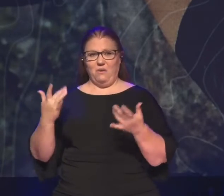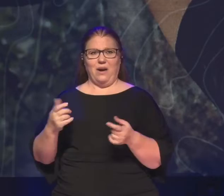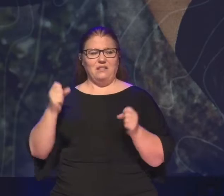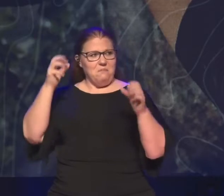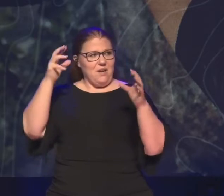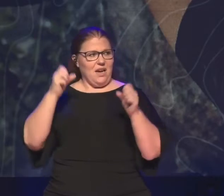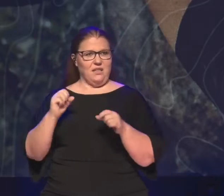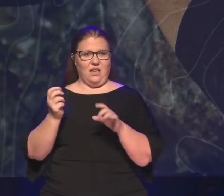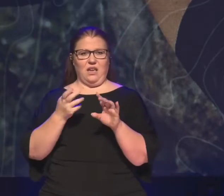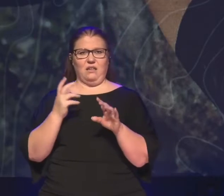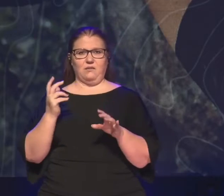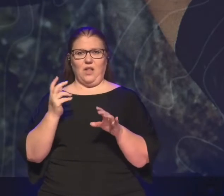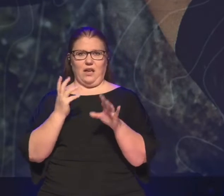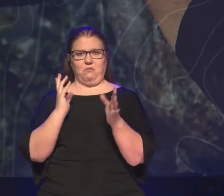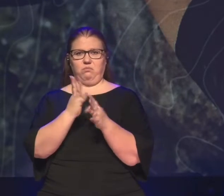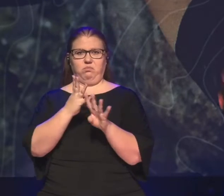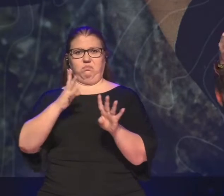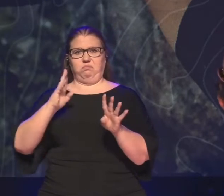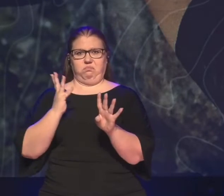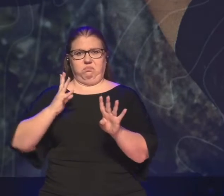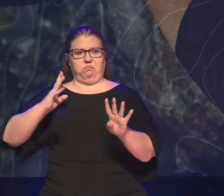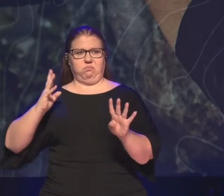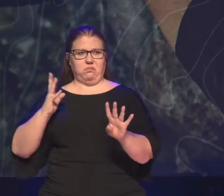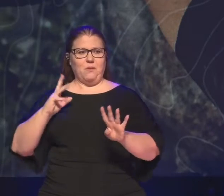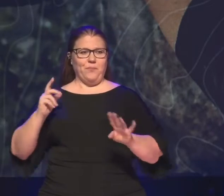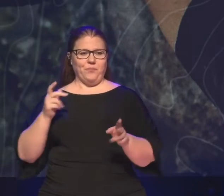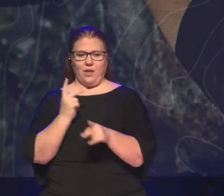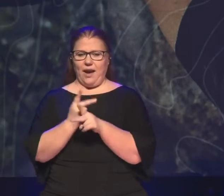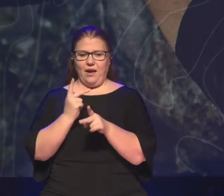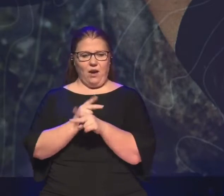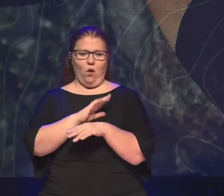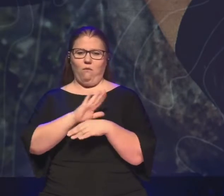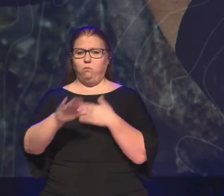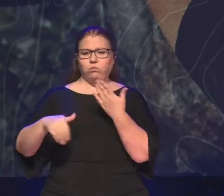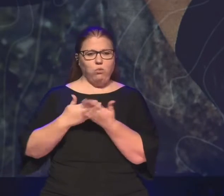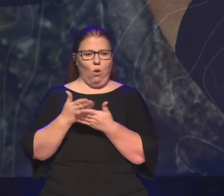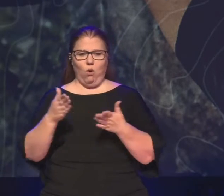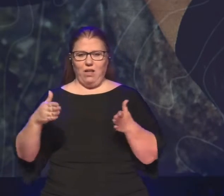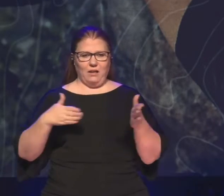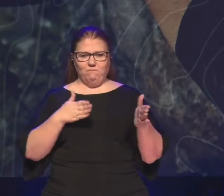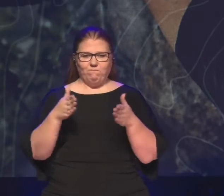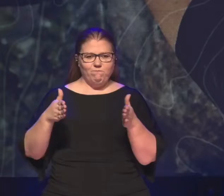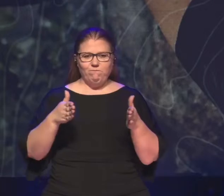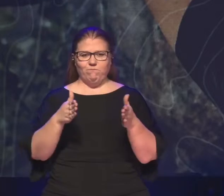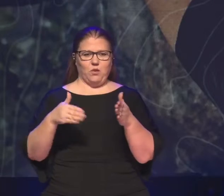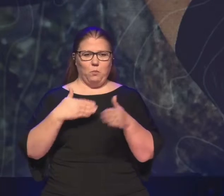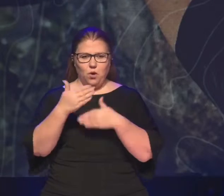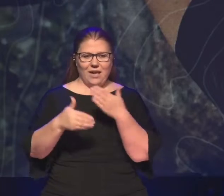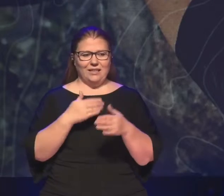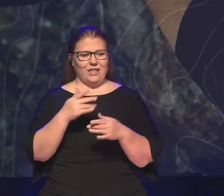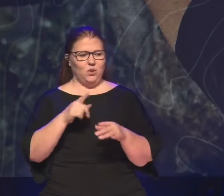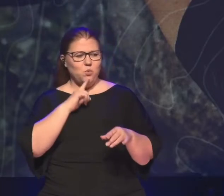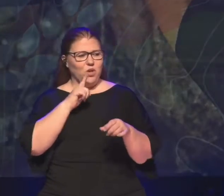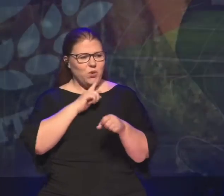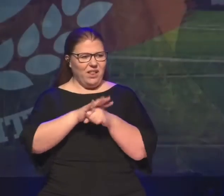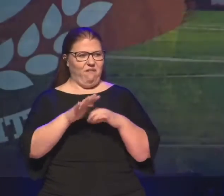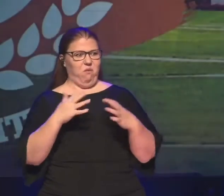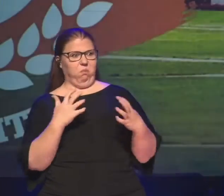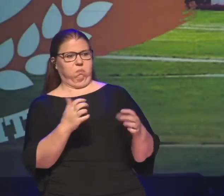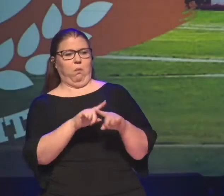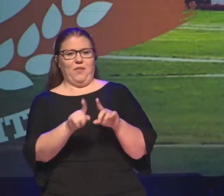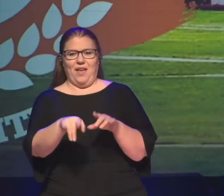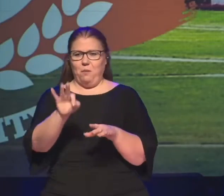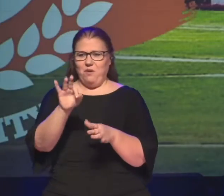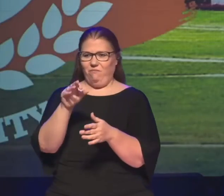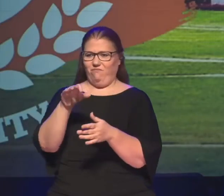would get in line, and they would just take care of you all the way through that process. And it was super crowded. They'd help you find a seat. They just knew what they were doing,